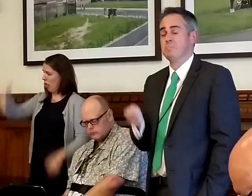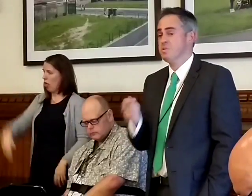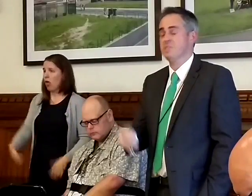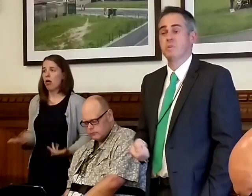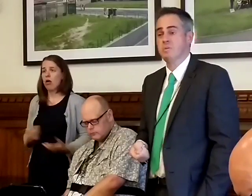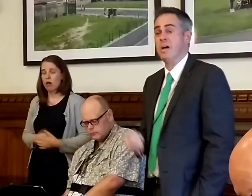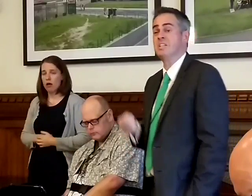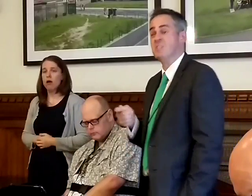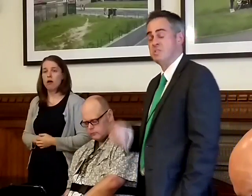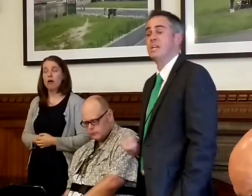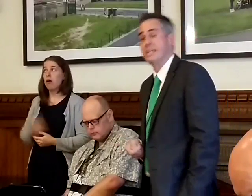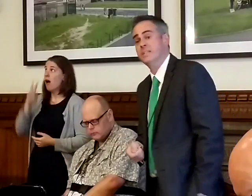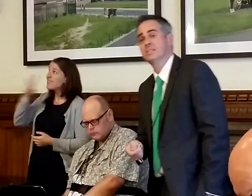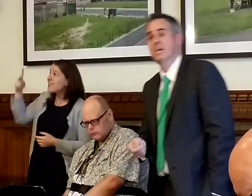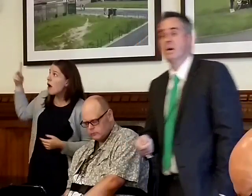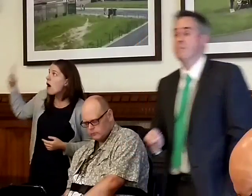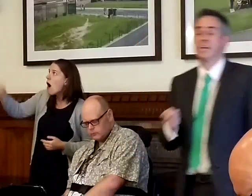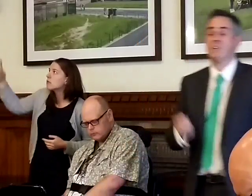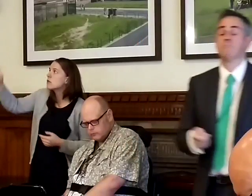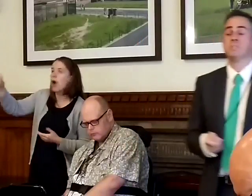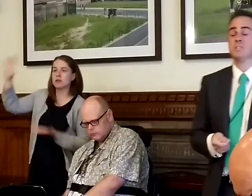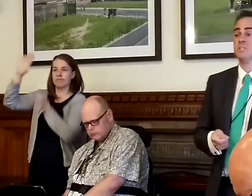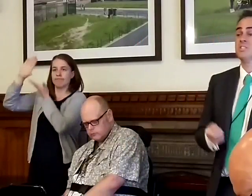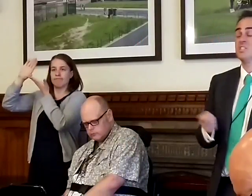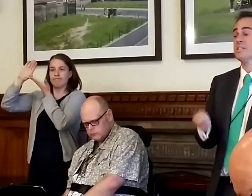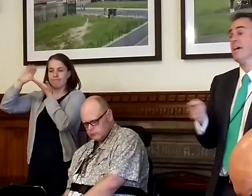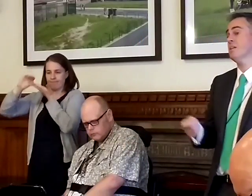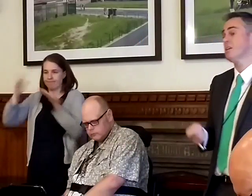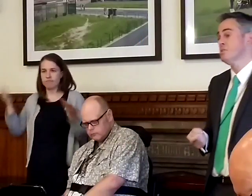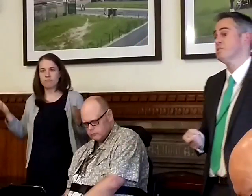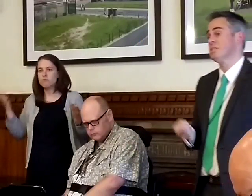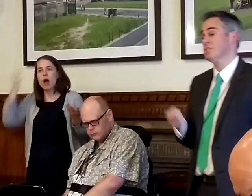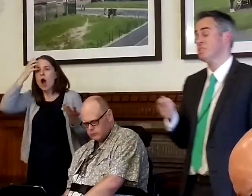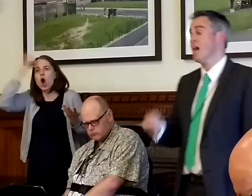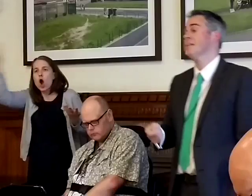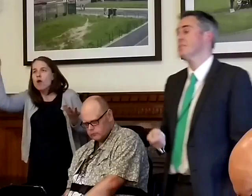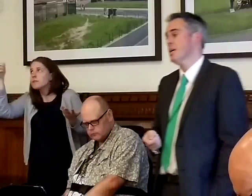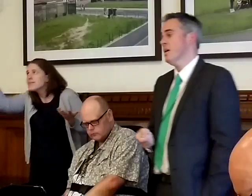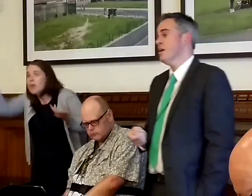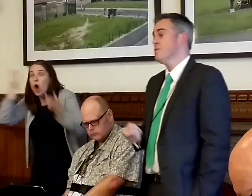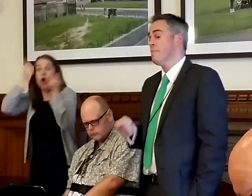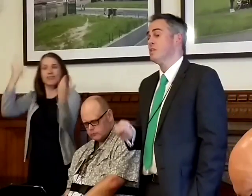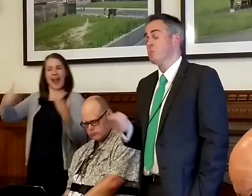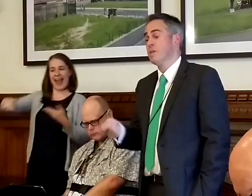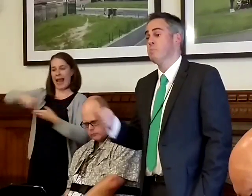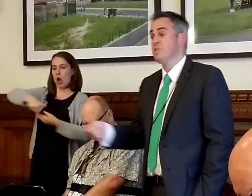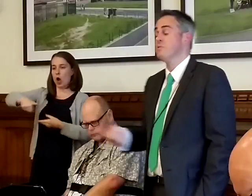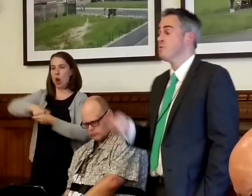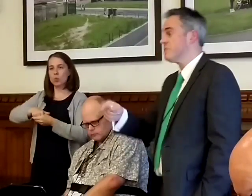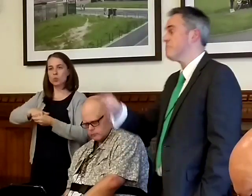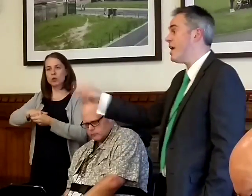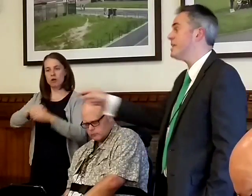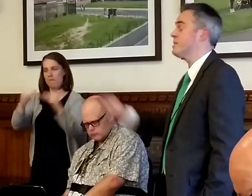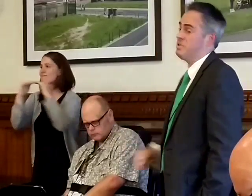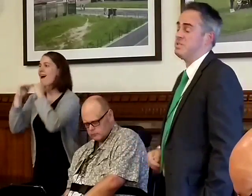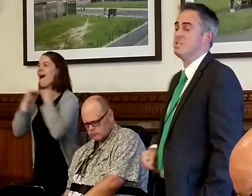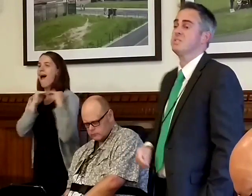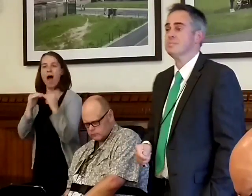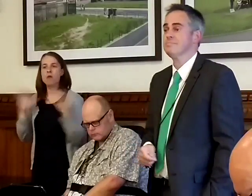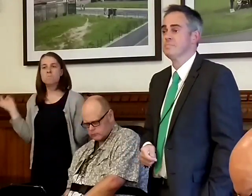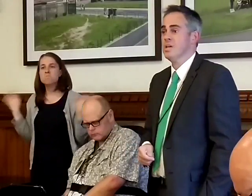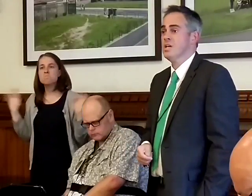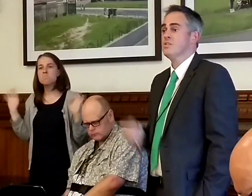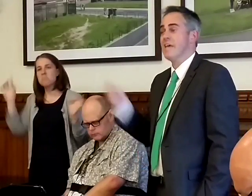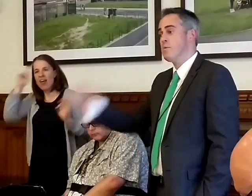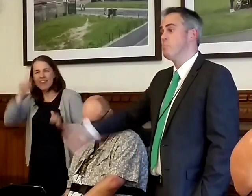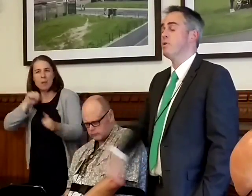the cuts being pushed through ideologically by a government that doesn't get inclusion, has decided that the best way to push it through is to divide